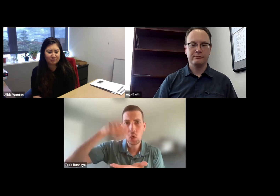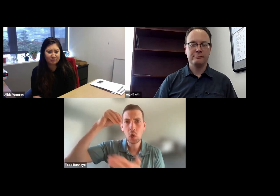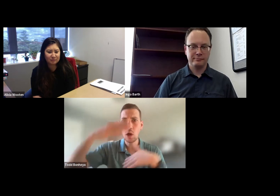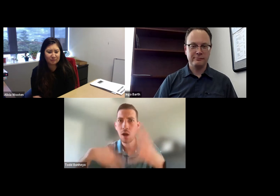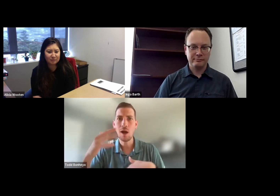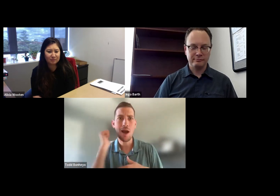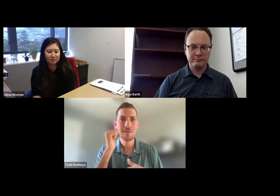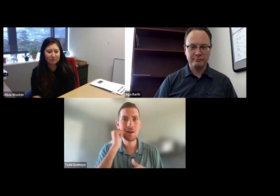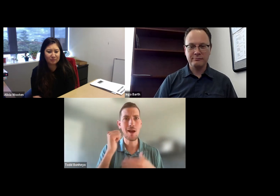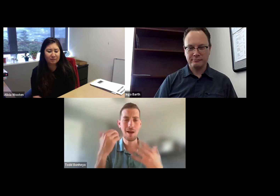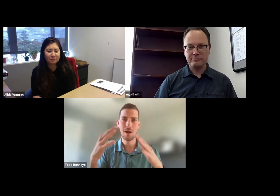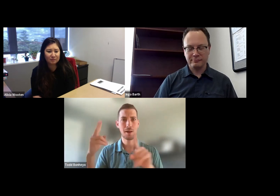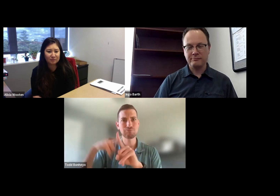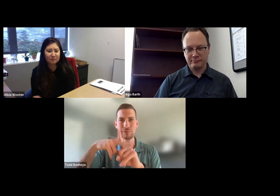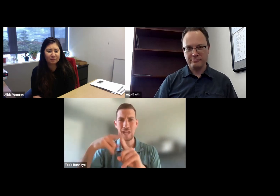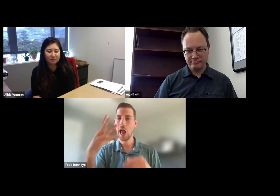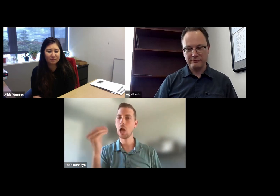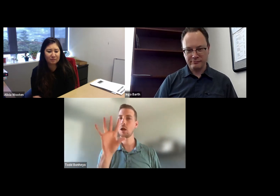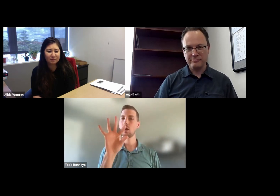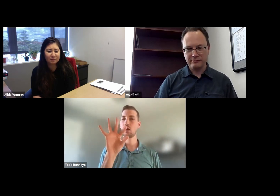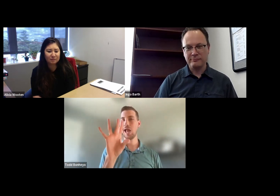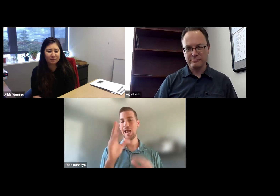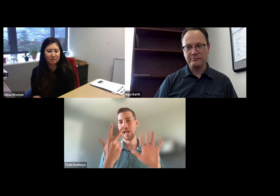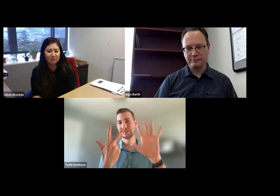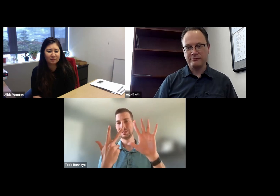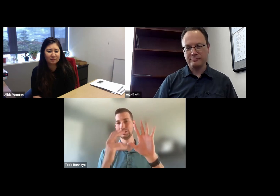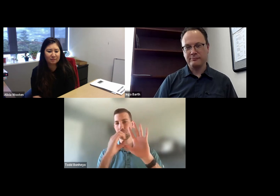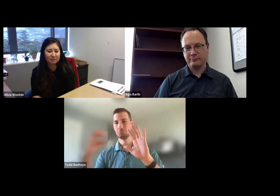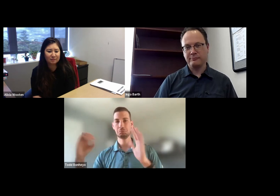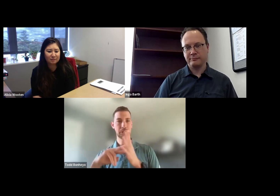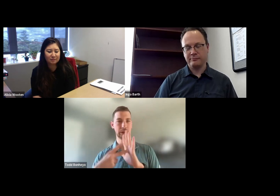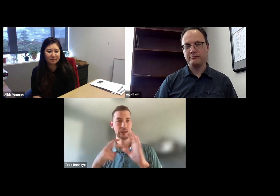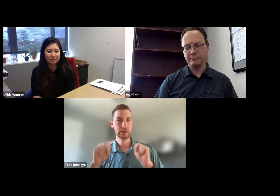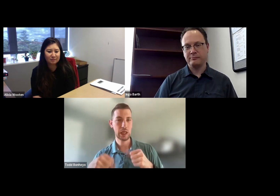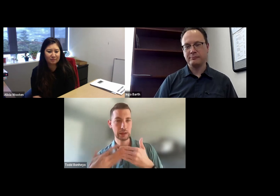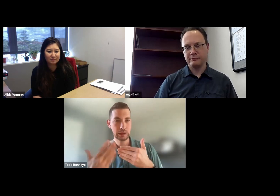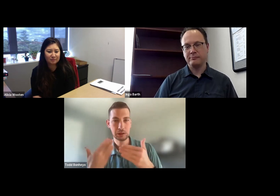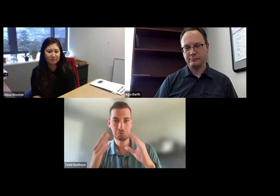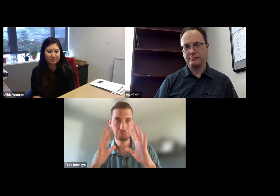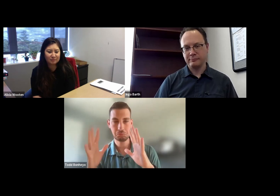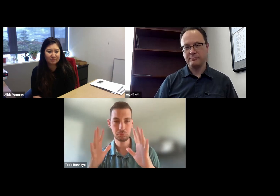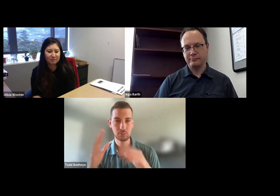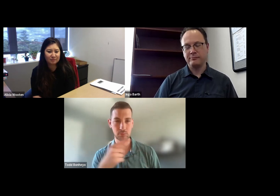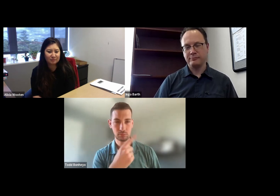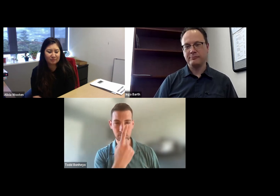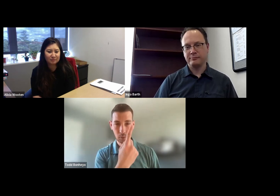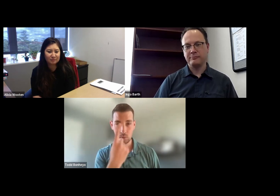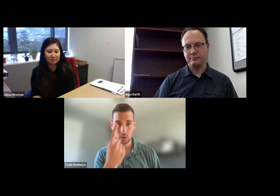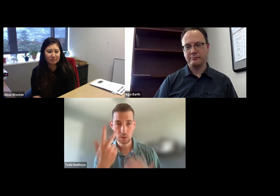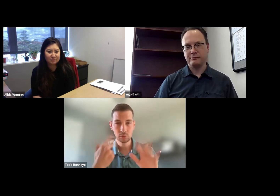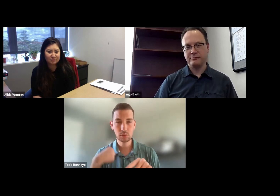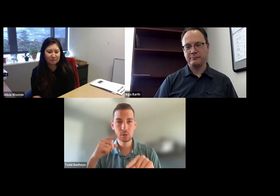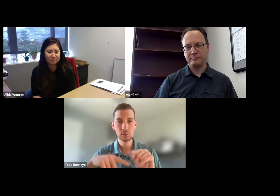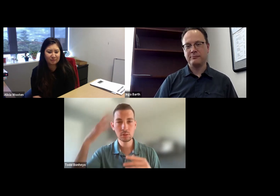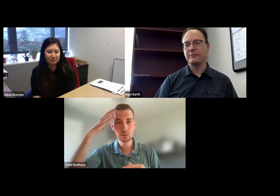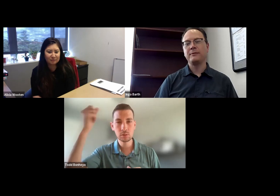think that the solar system is easy because we teach it in elementary schools often. And the solar system is